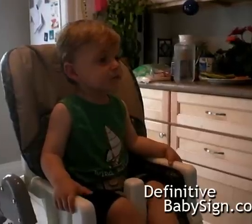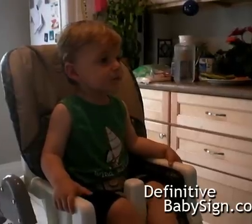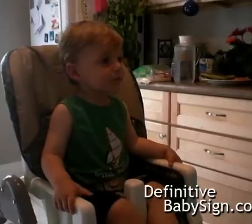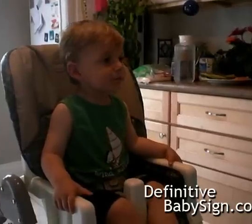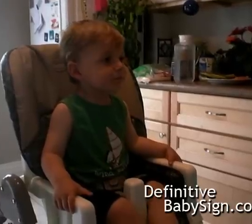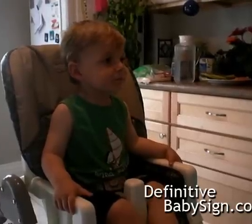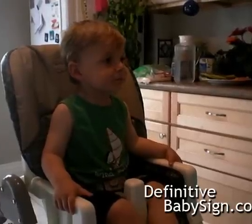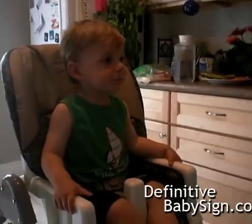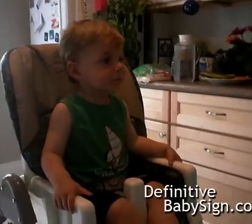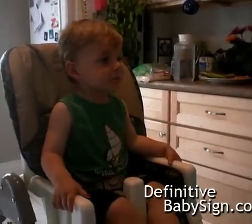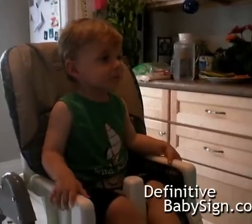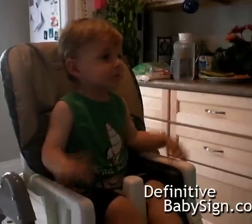Thanks, buddy.